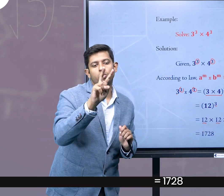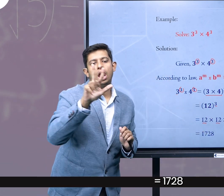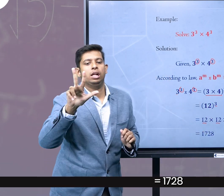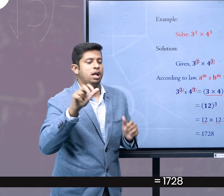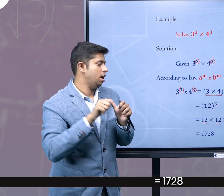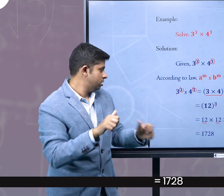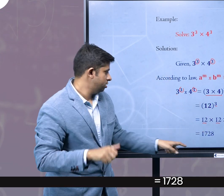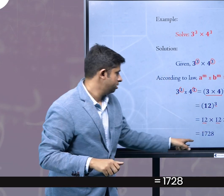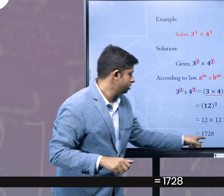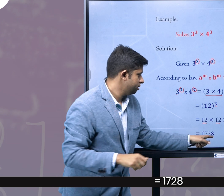1728.